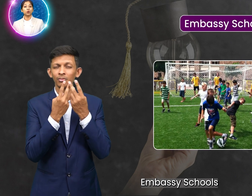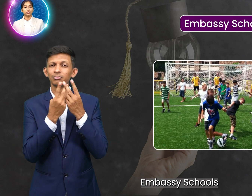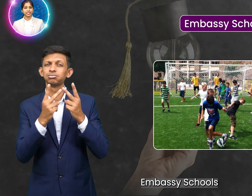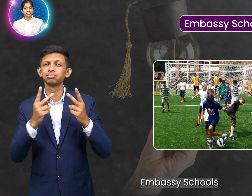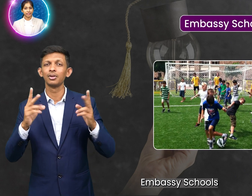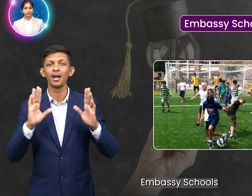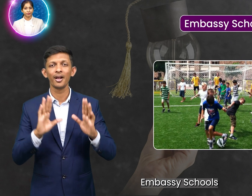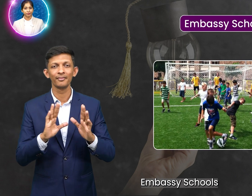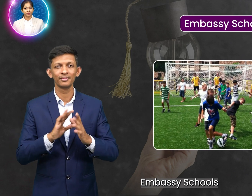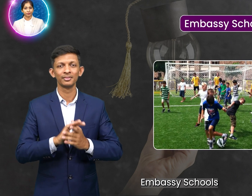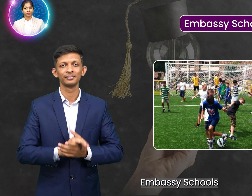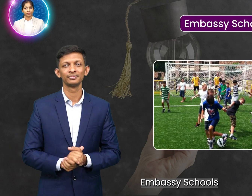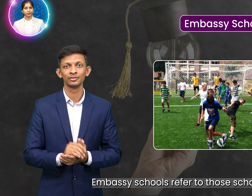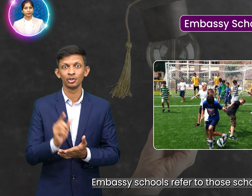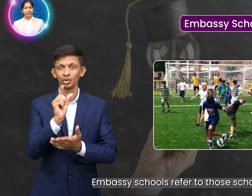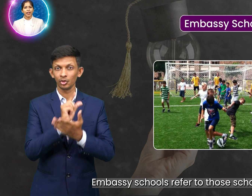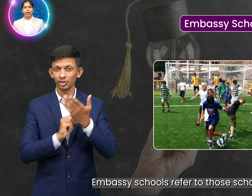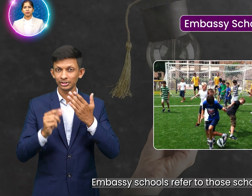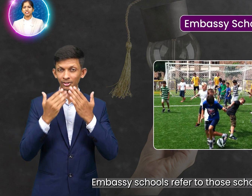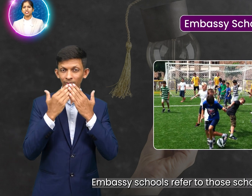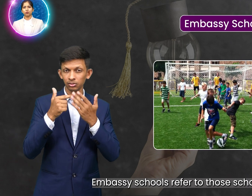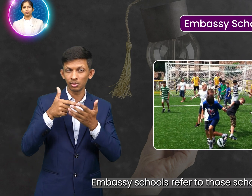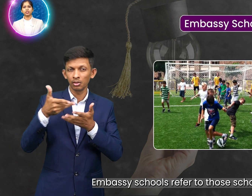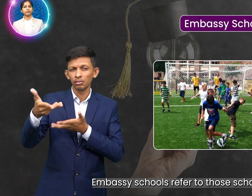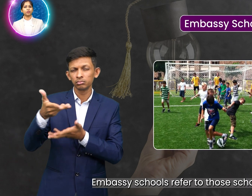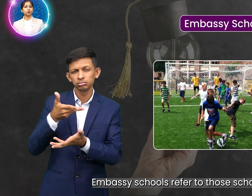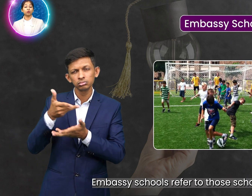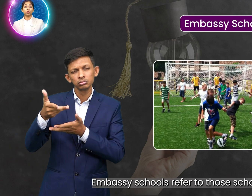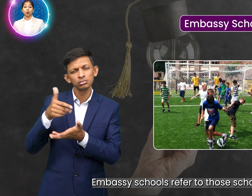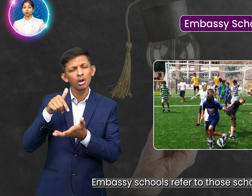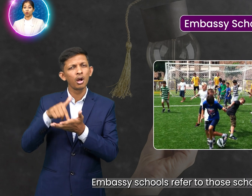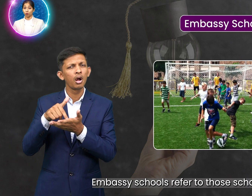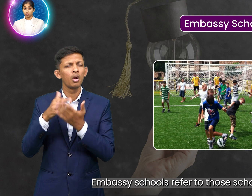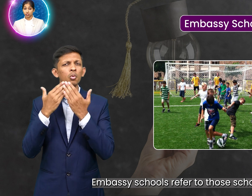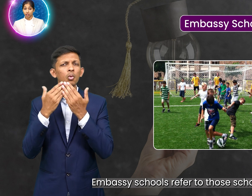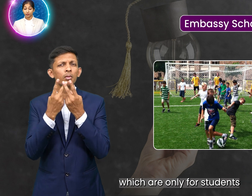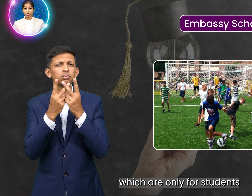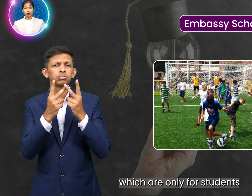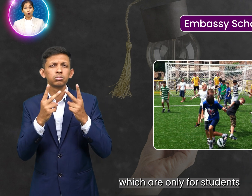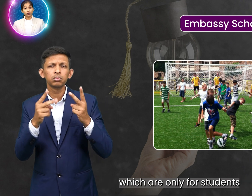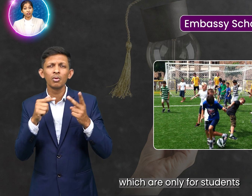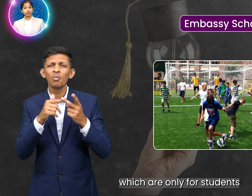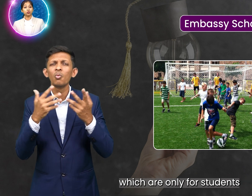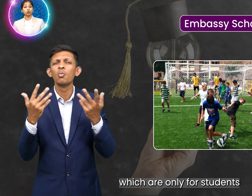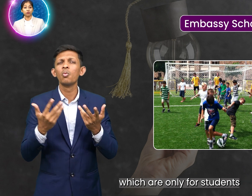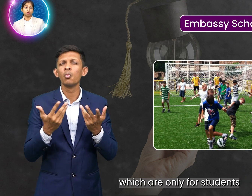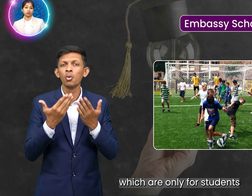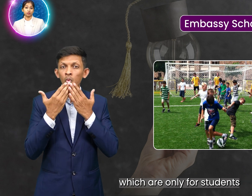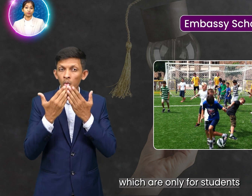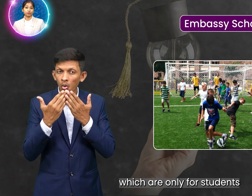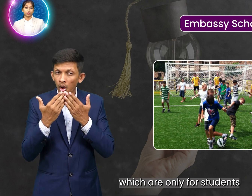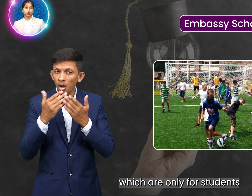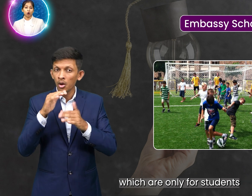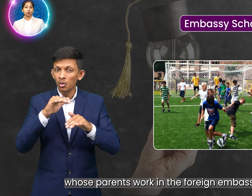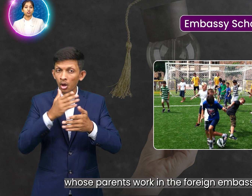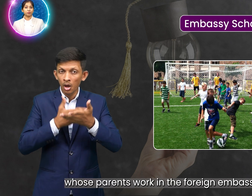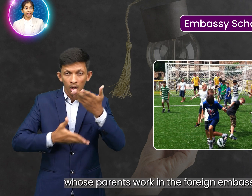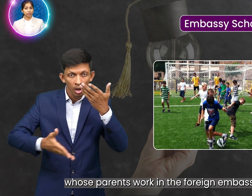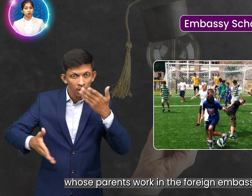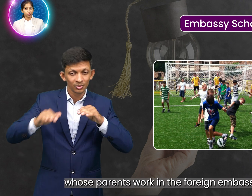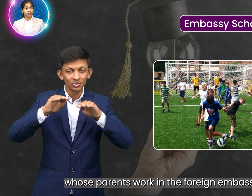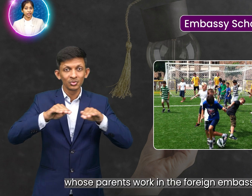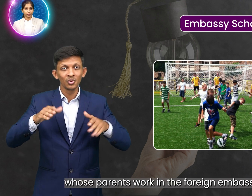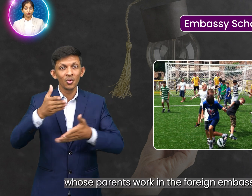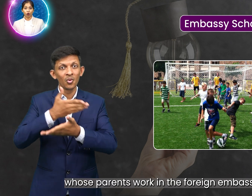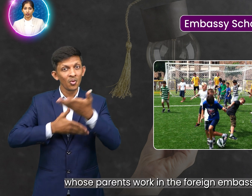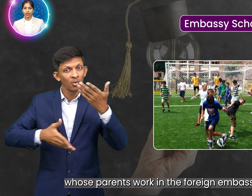Embassy schools. Embassy schools refer to those schools which are only for students whose